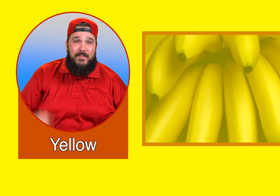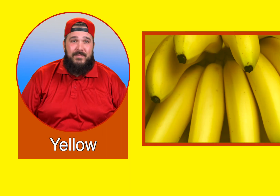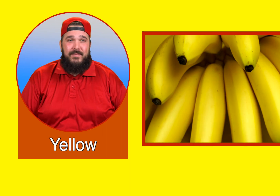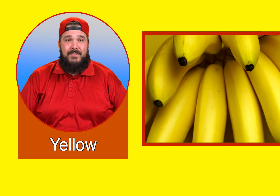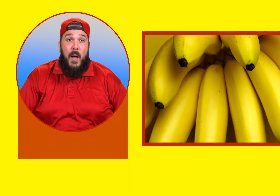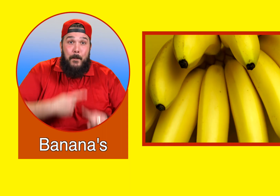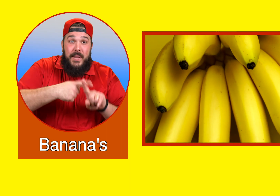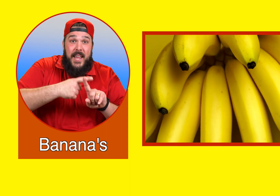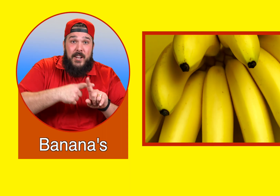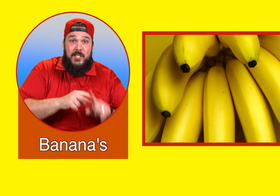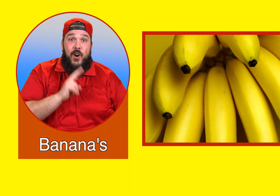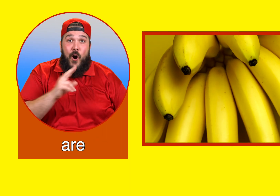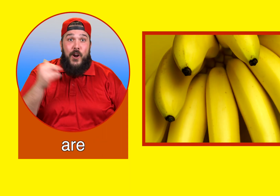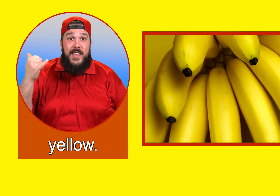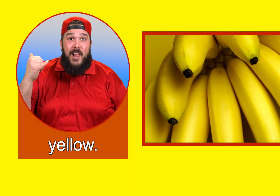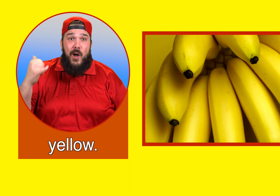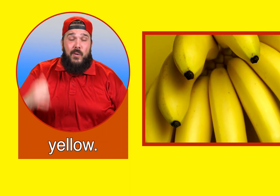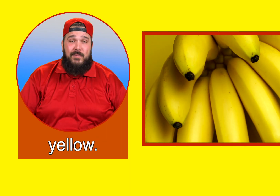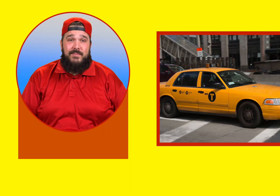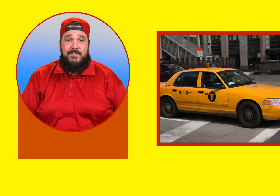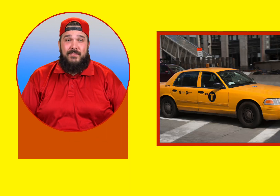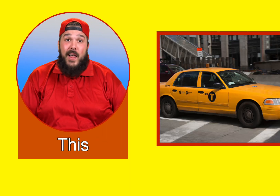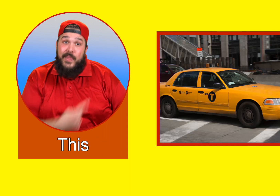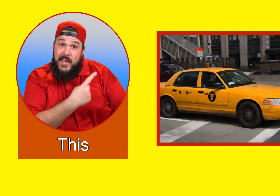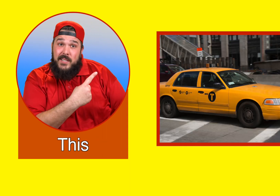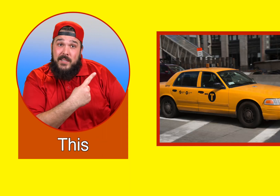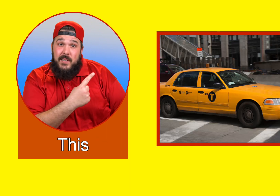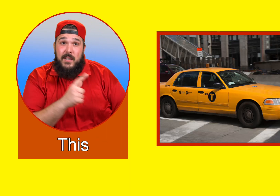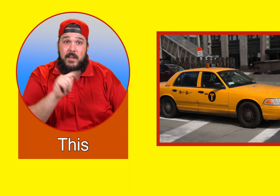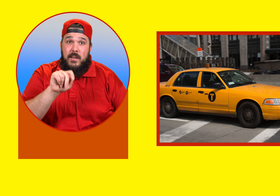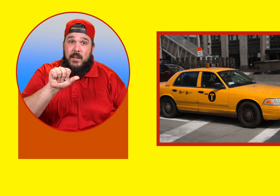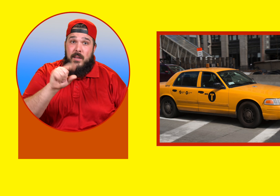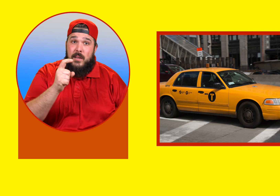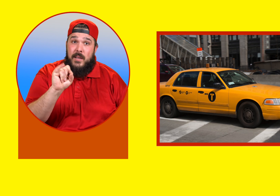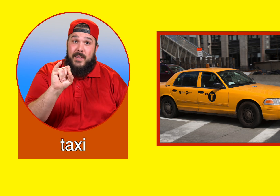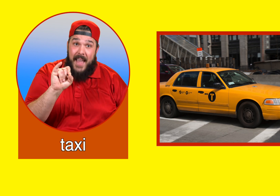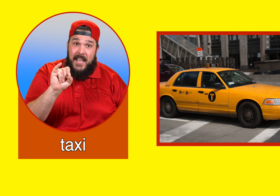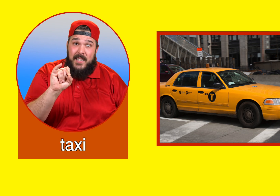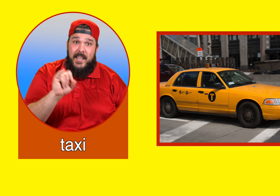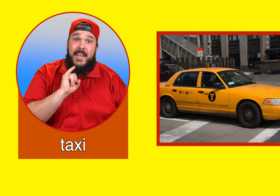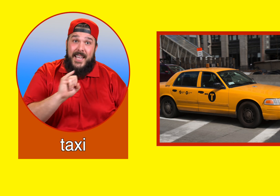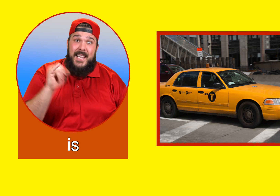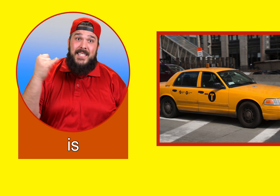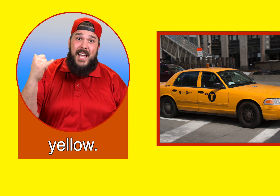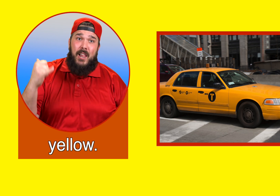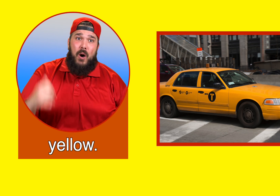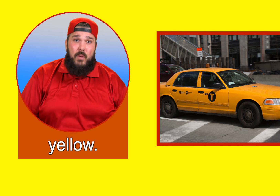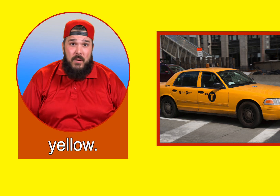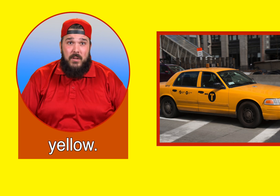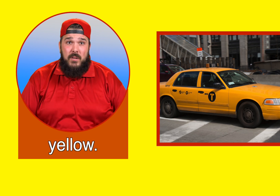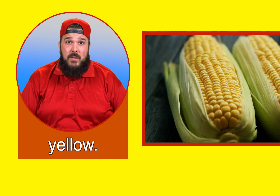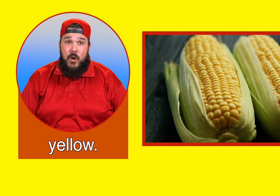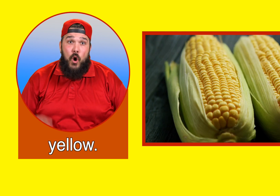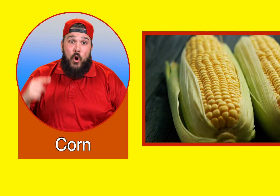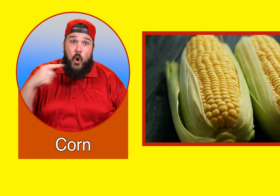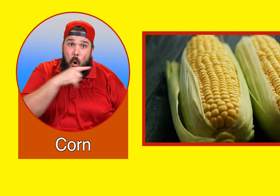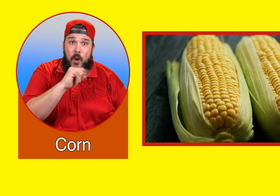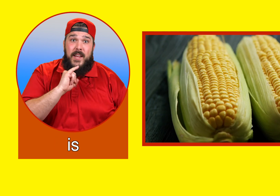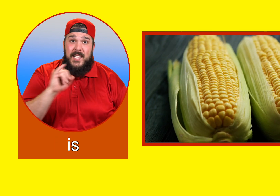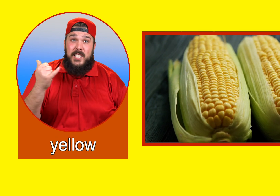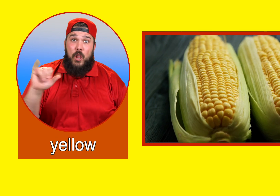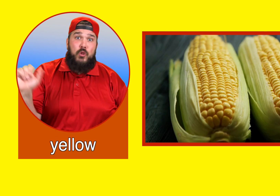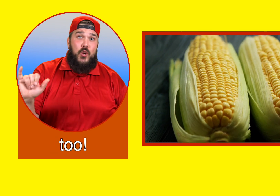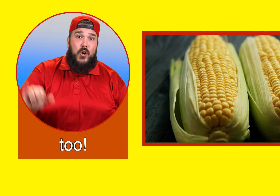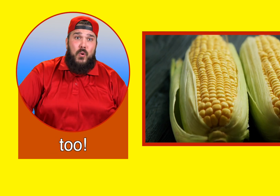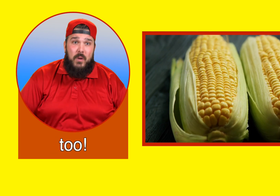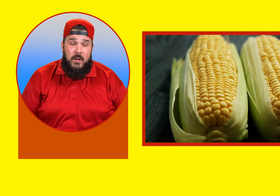Yellow. Bananas are yellow. This taxi is yellow. Corn